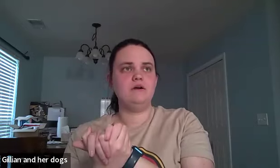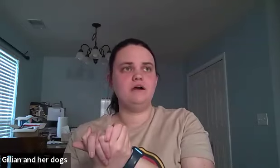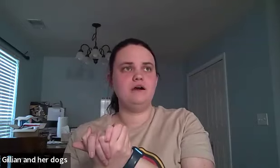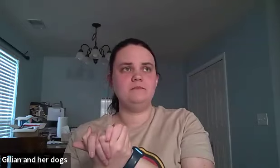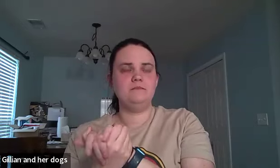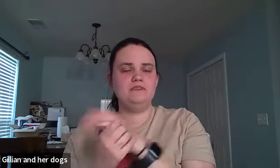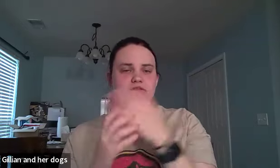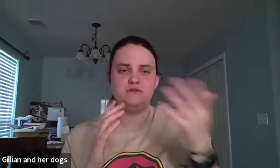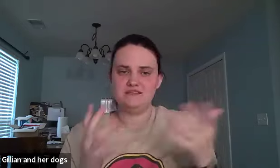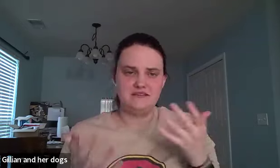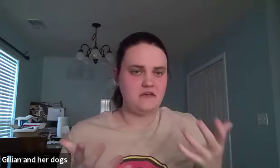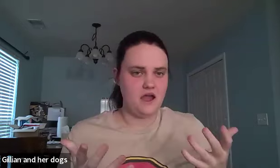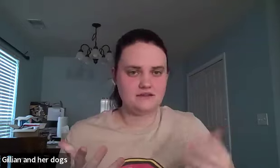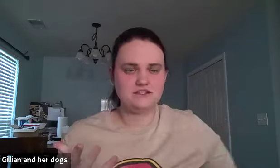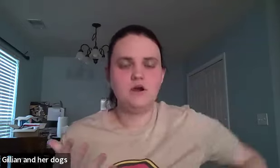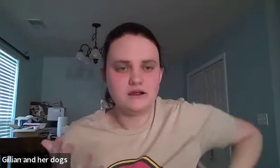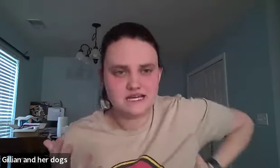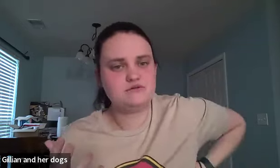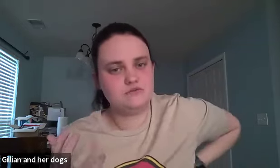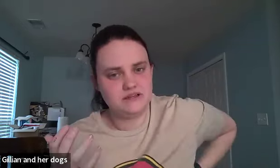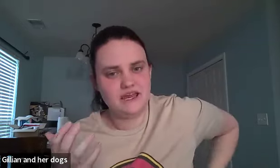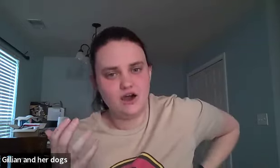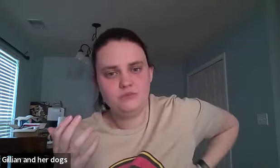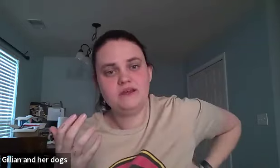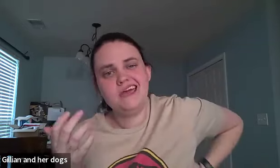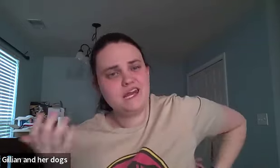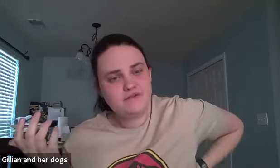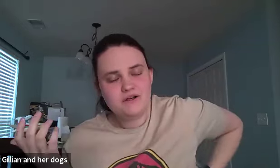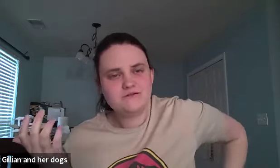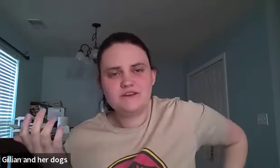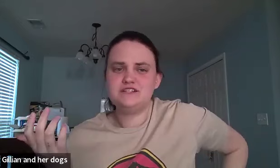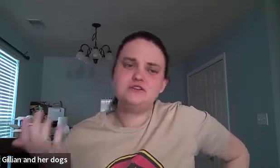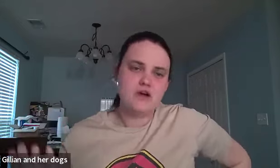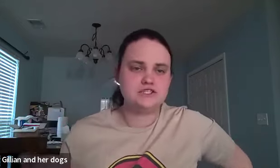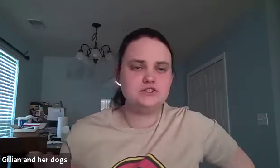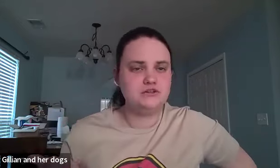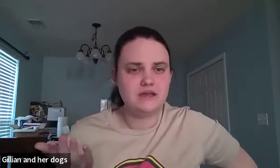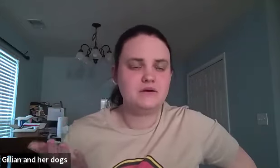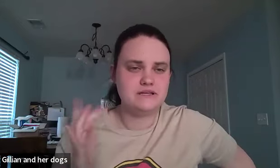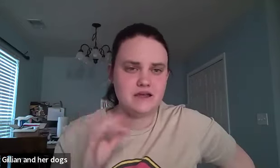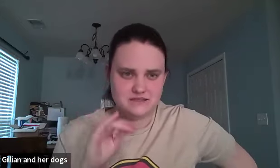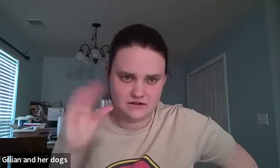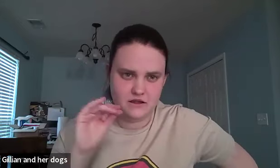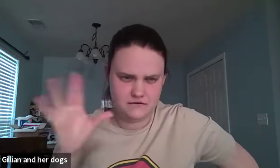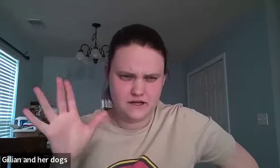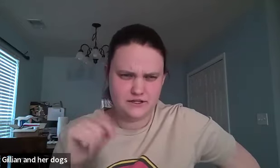or different things like that. So context will really help. And if all else fails and you're not sure, you can always ask to clarify.